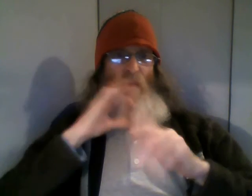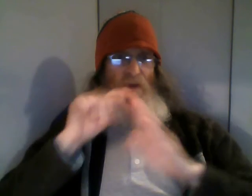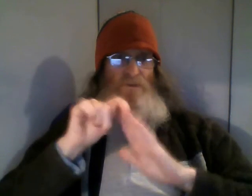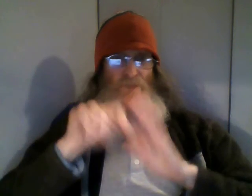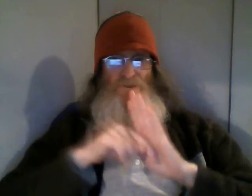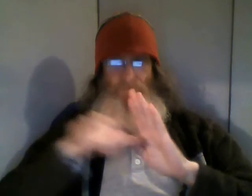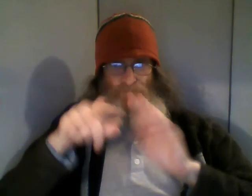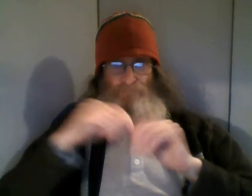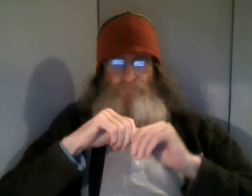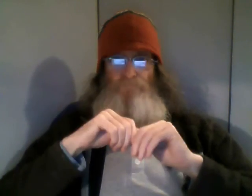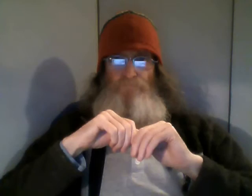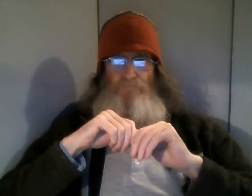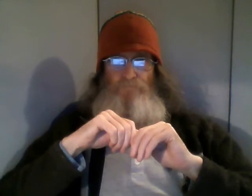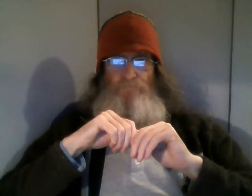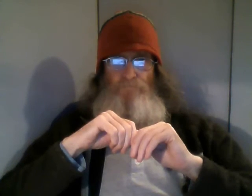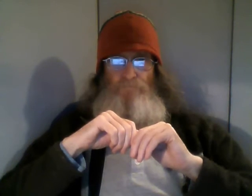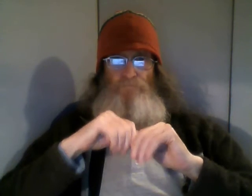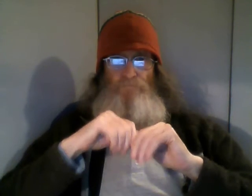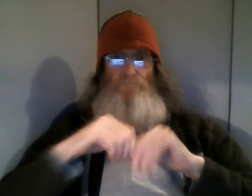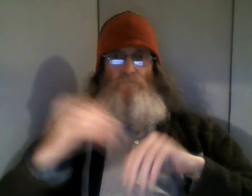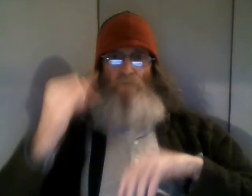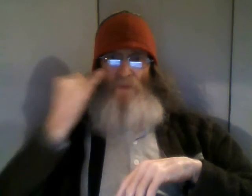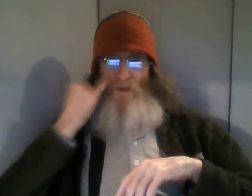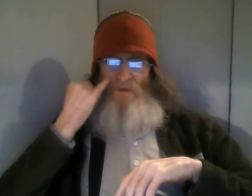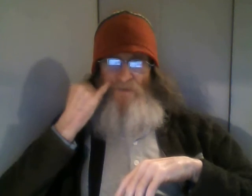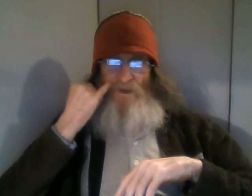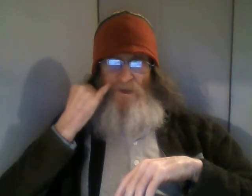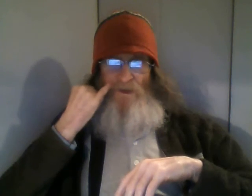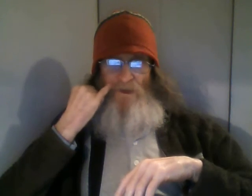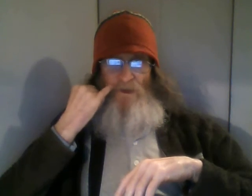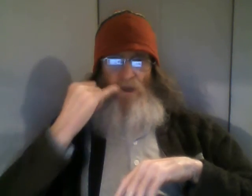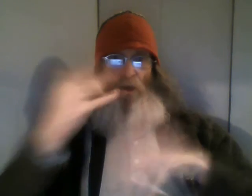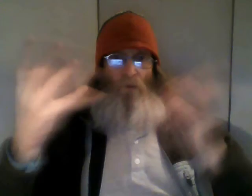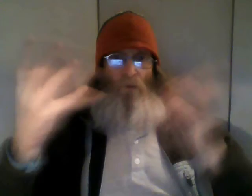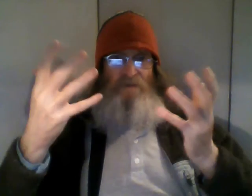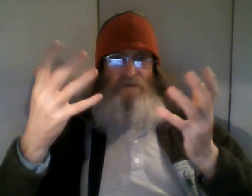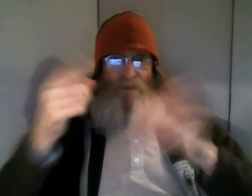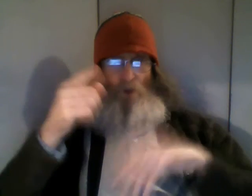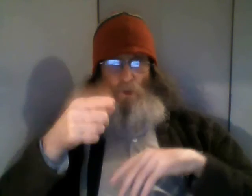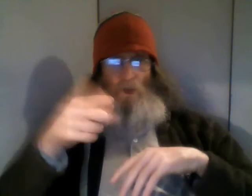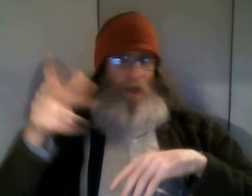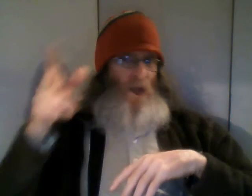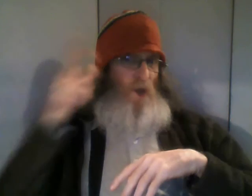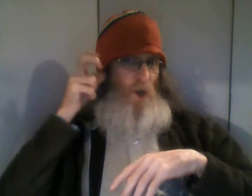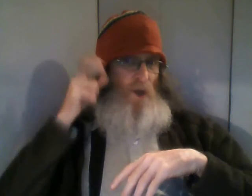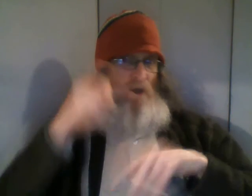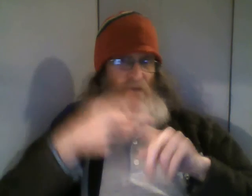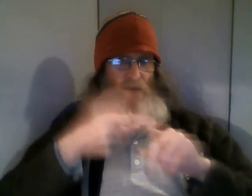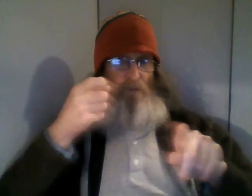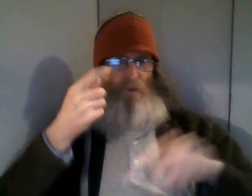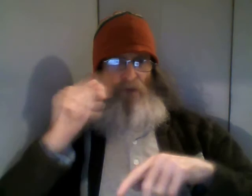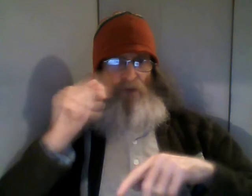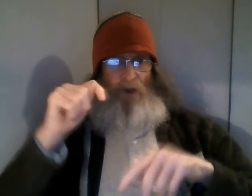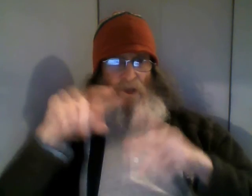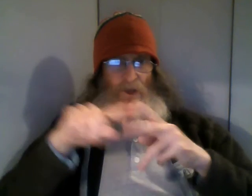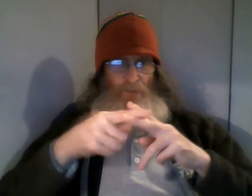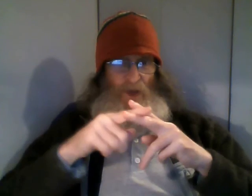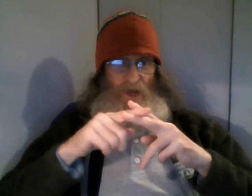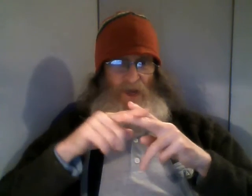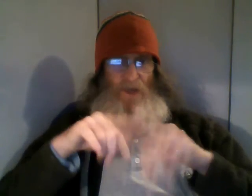Standards Council. As associates of the CBSC, we are committed to upholding the highest standards of broadcast excellence and adhering to the specific codes of conduct